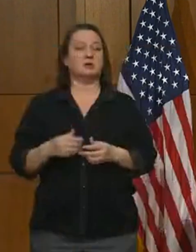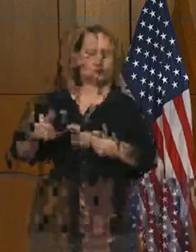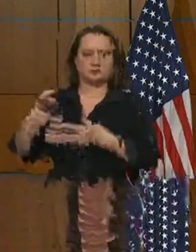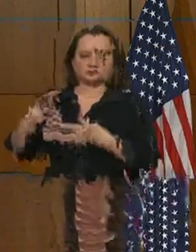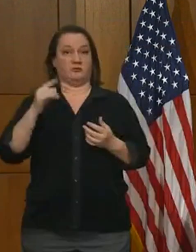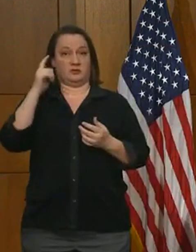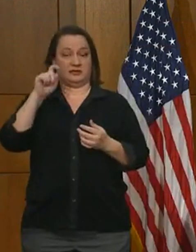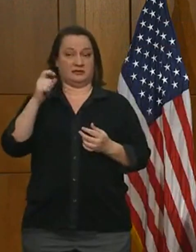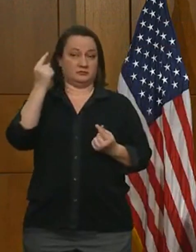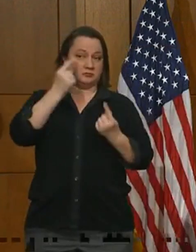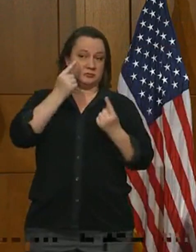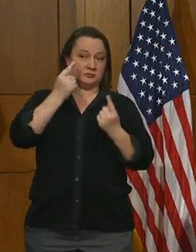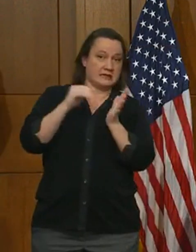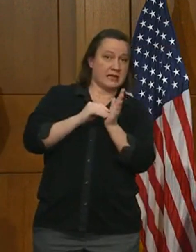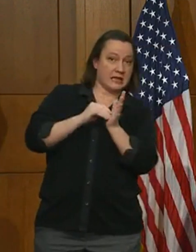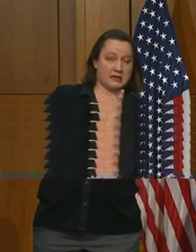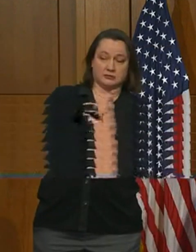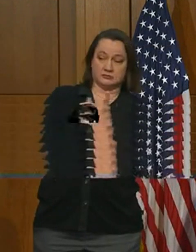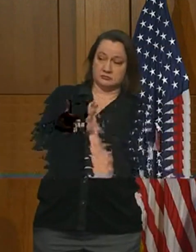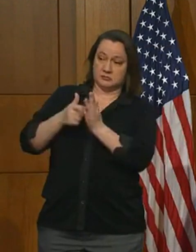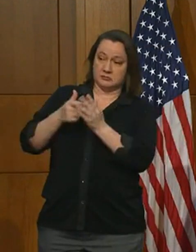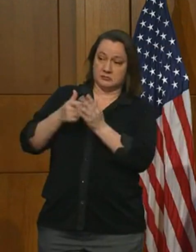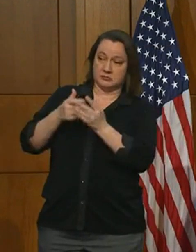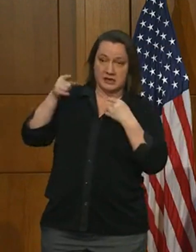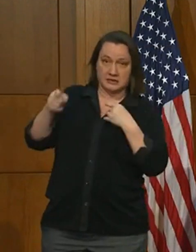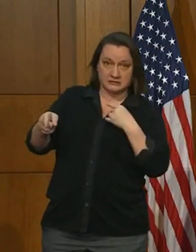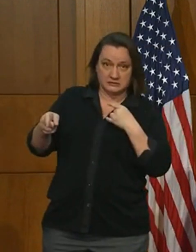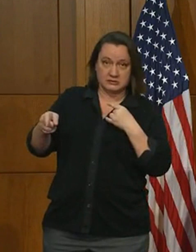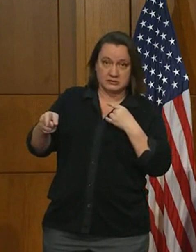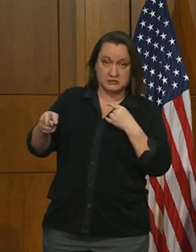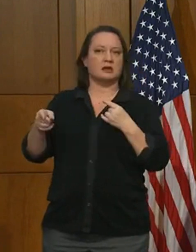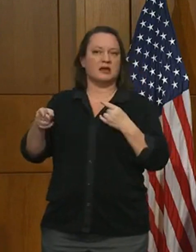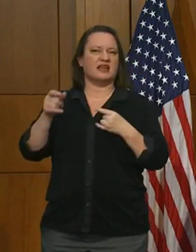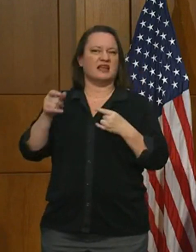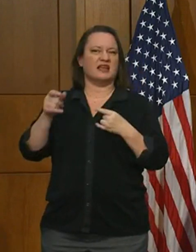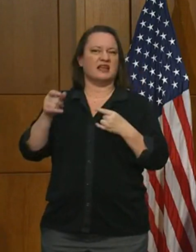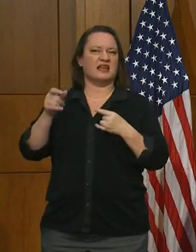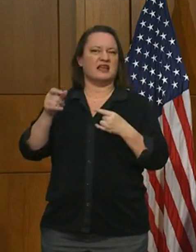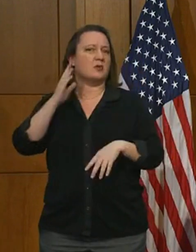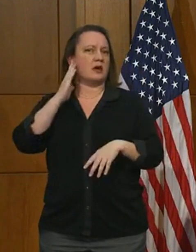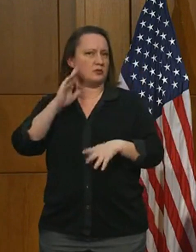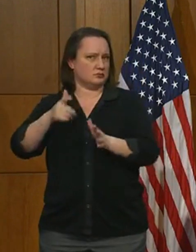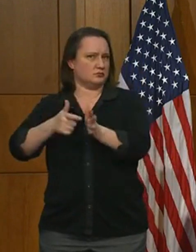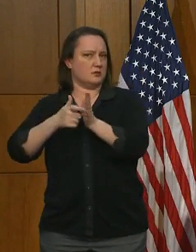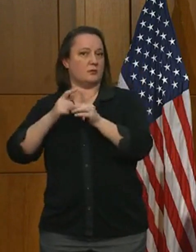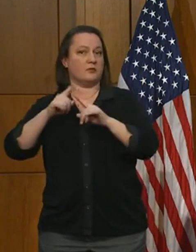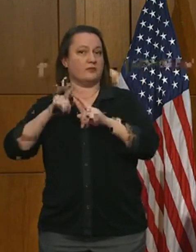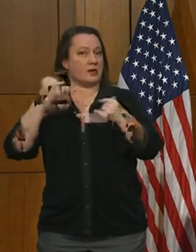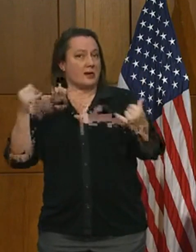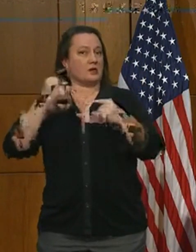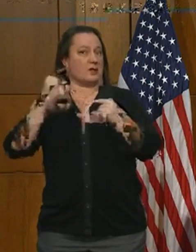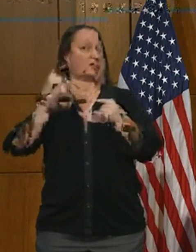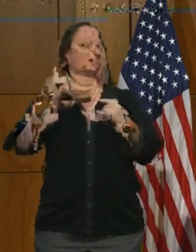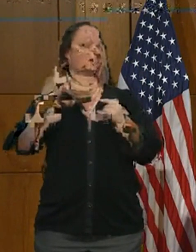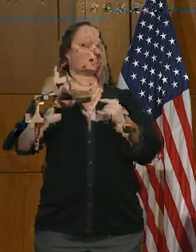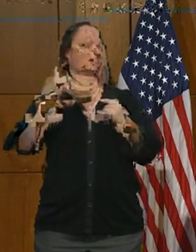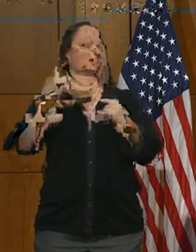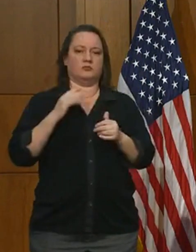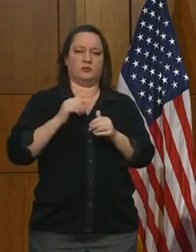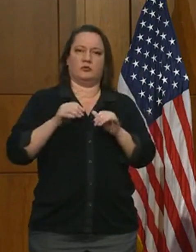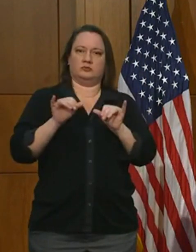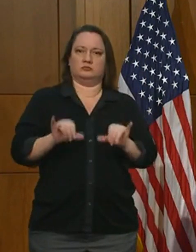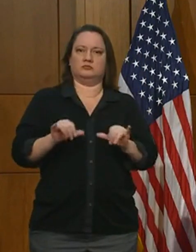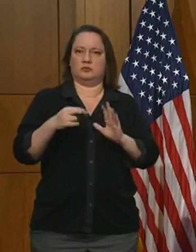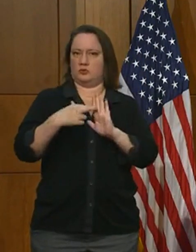mask, I'll take that into consideration. But thus far, we've made the guidelines, and that's what we're sticking to presently. If I could just ask a follow-up. Sure. Are